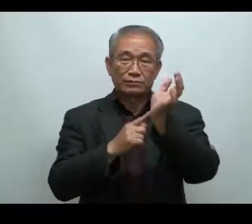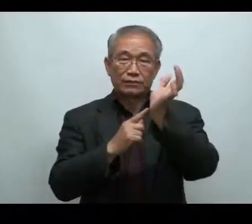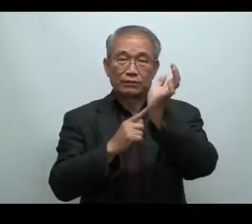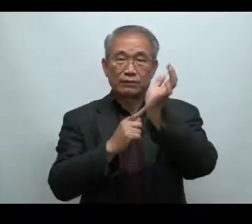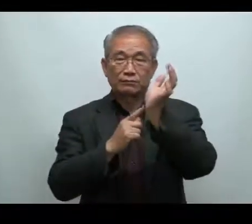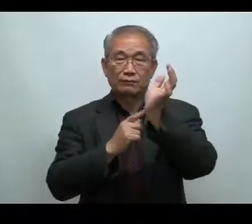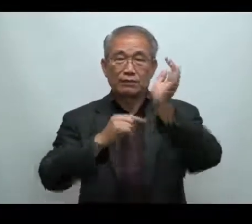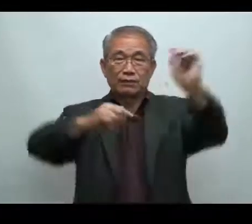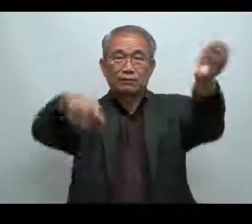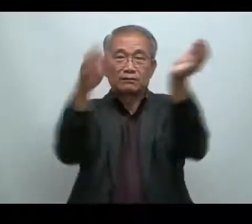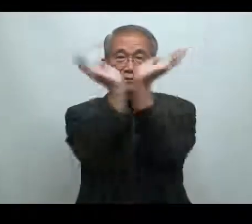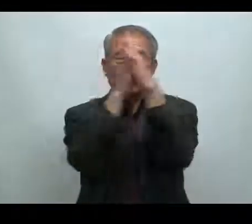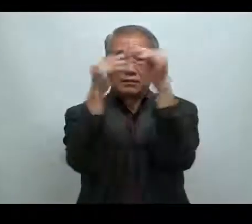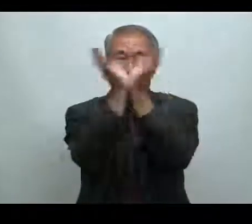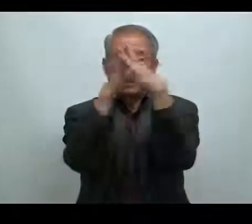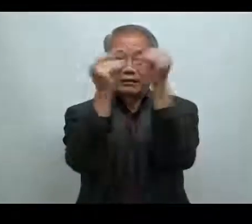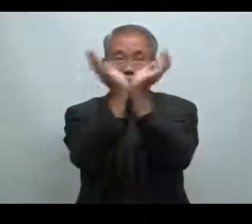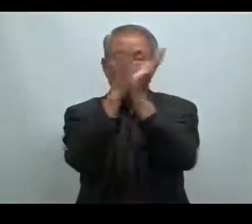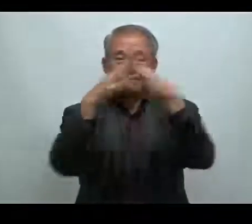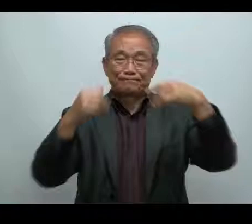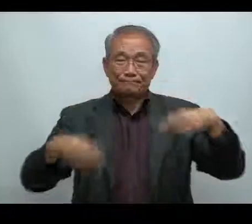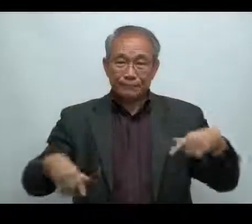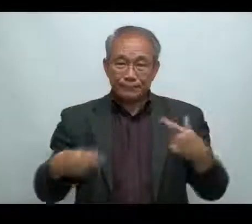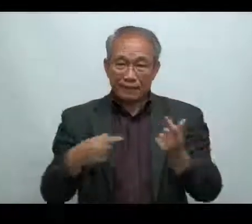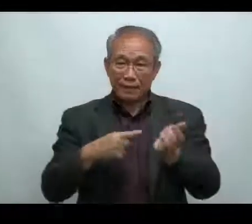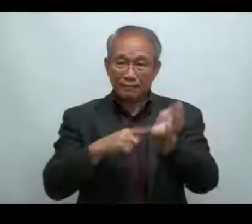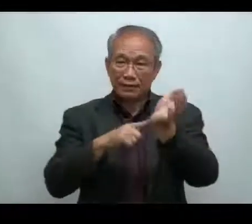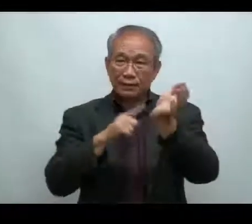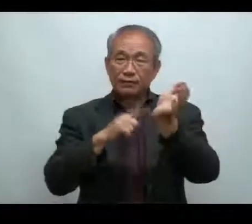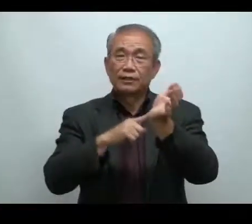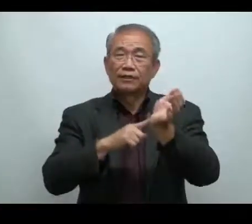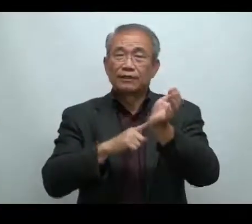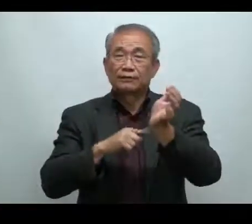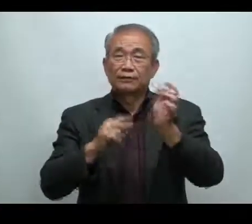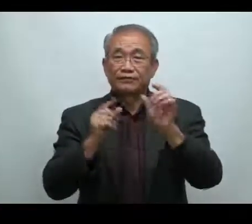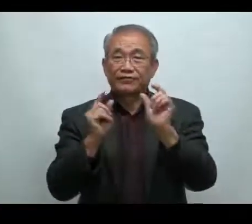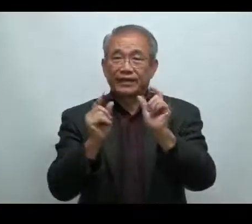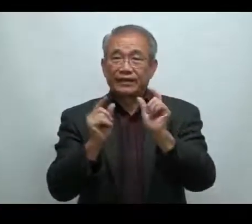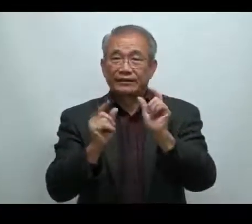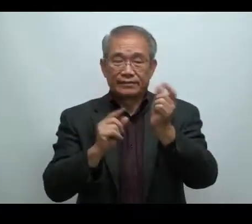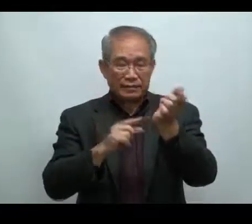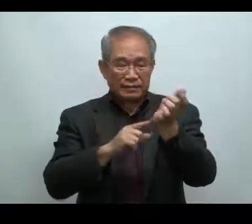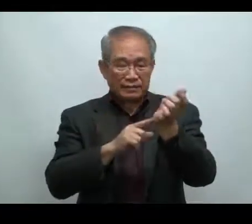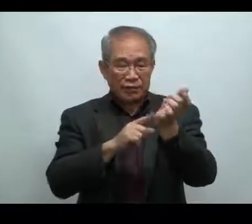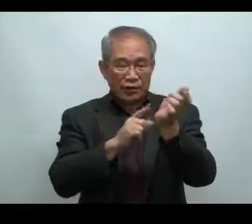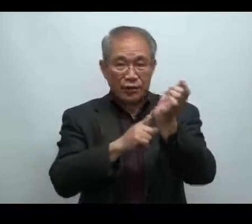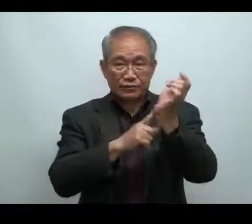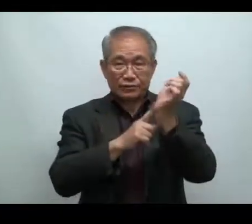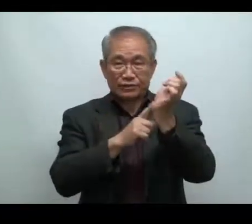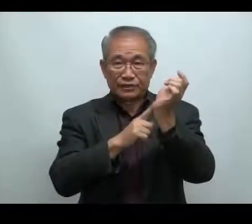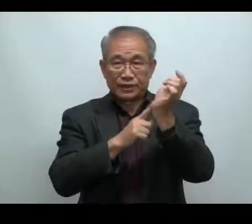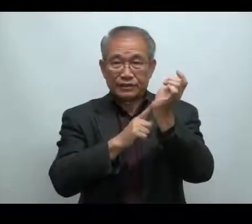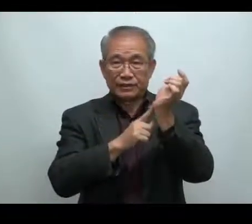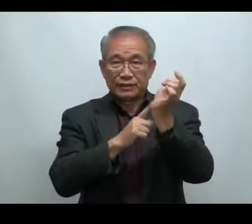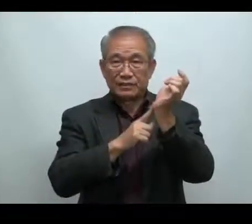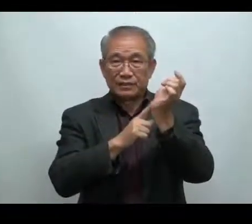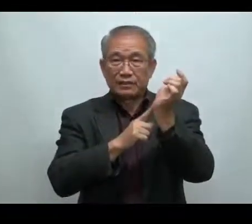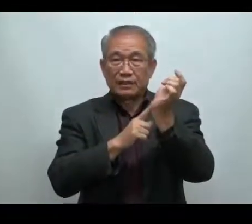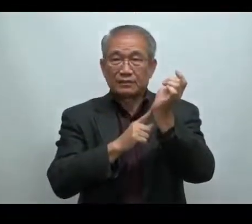mucous membrane below, like this, and below, it will thicken, it will hurt the skin there, and